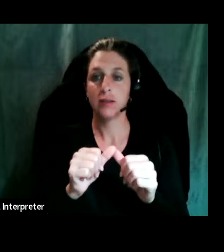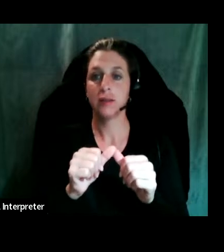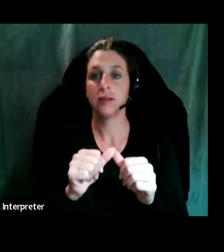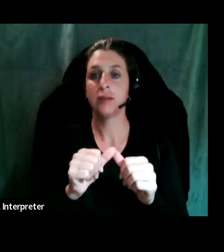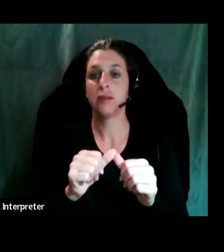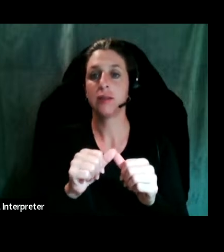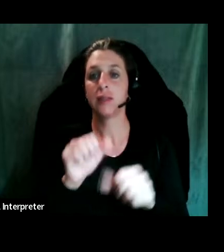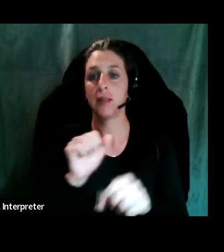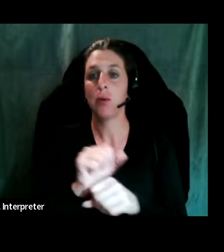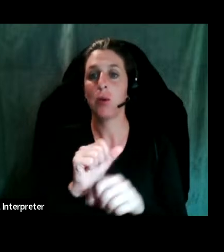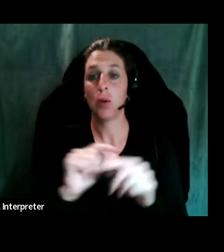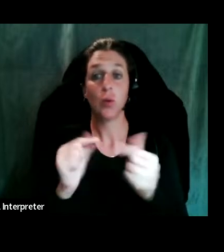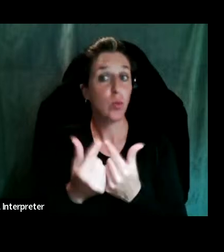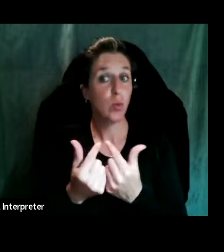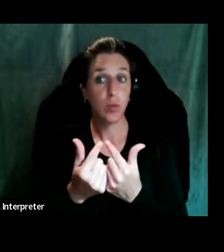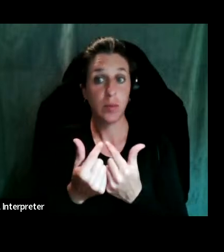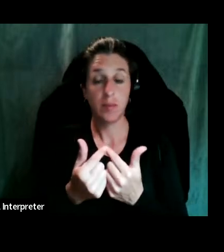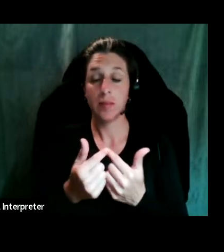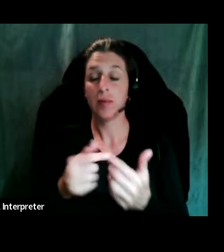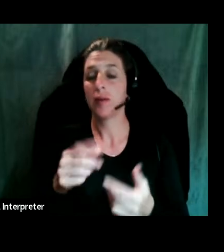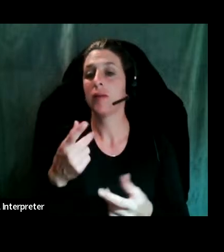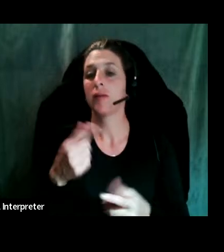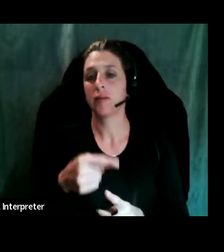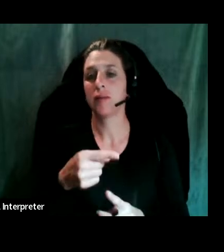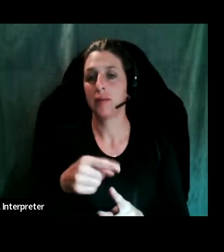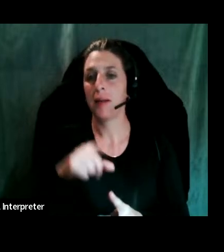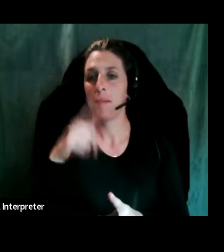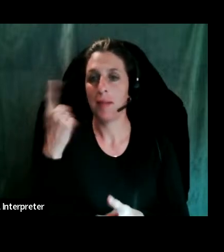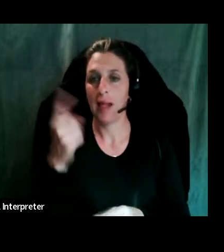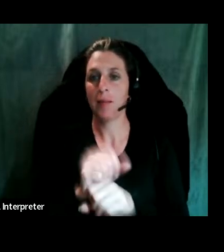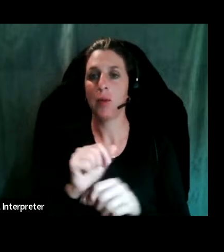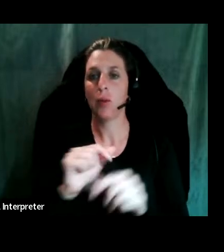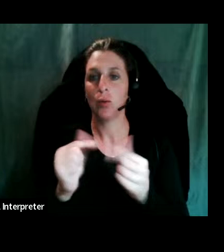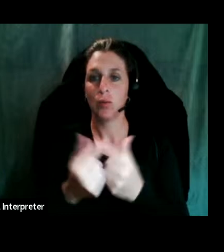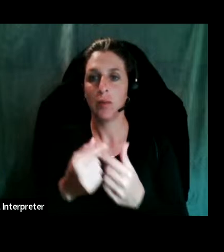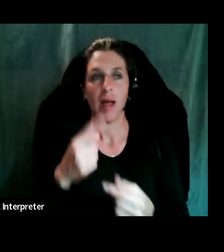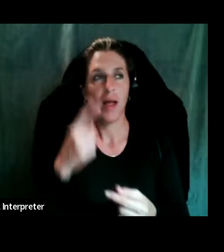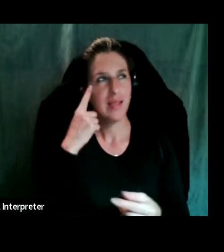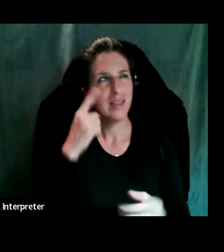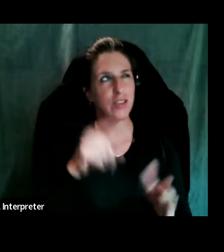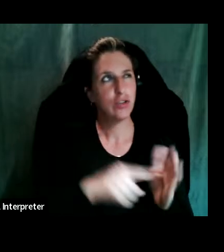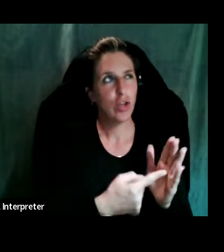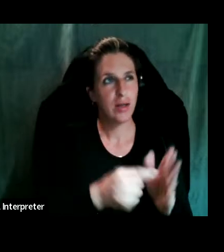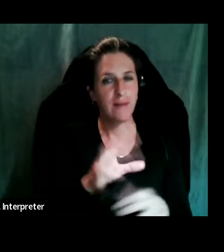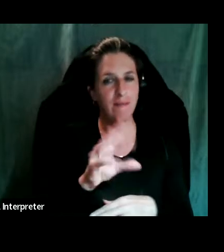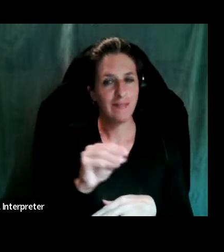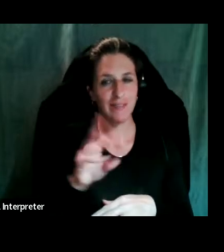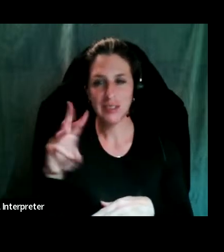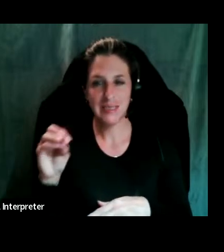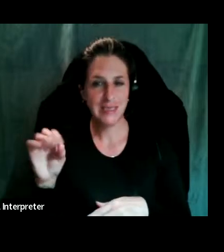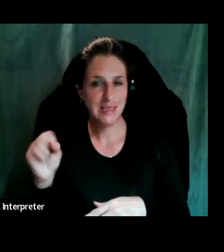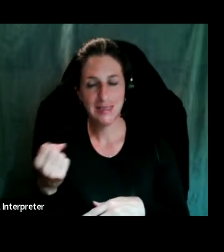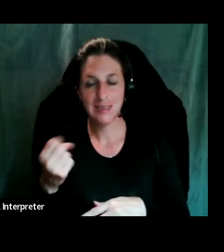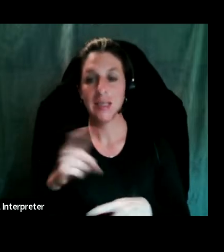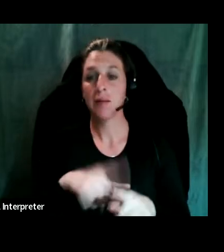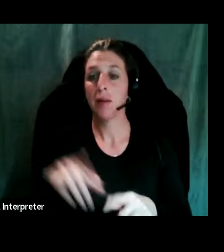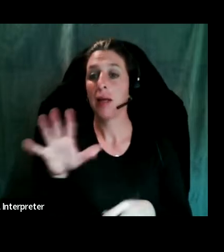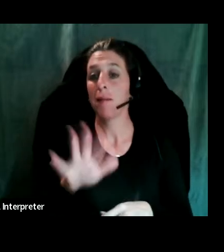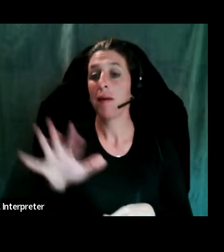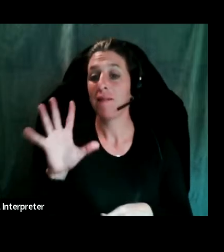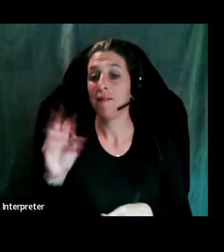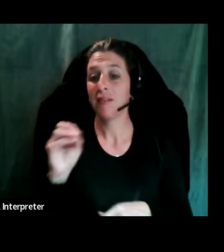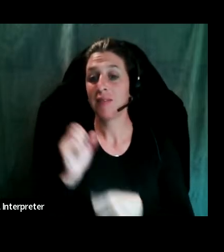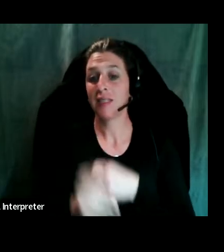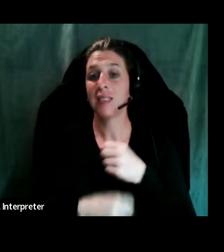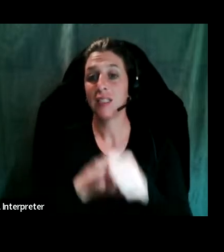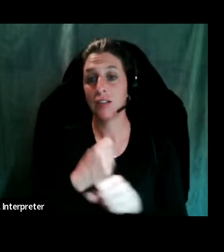Black employee group. And I think it started in the 50s. That's the part I'm not sure if it was the 50s or 60s, but it's been over about 50 years.